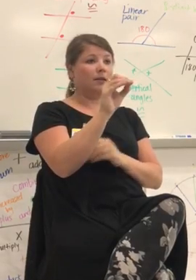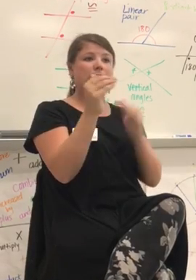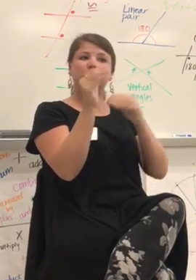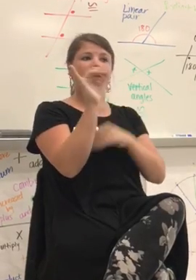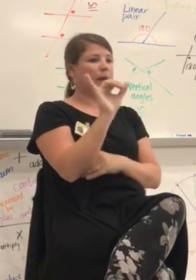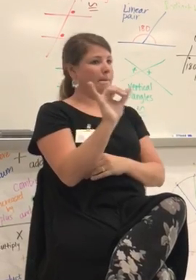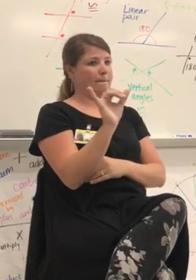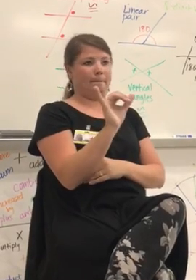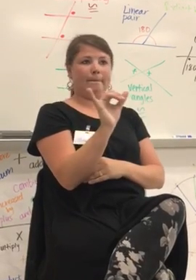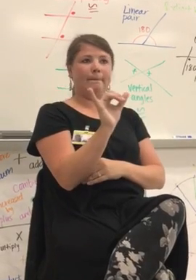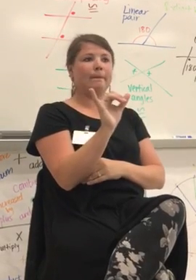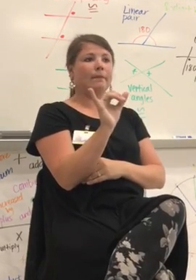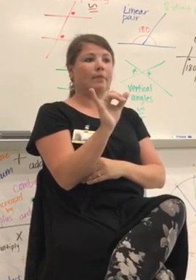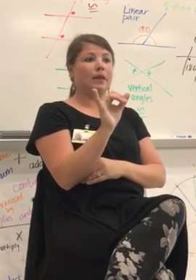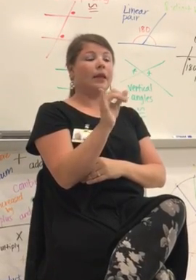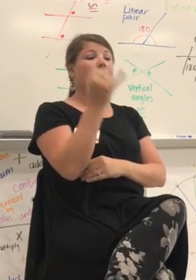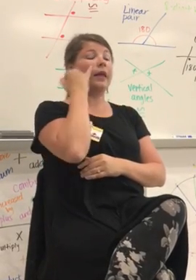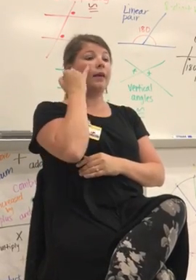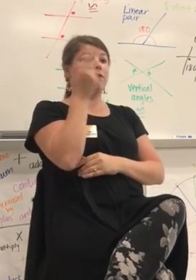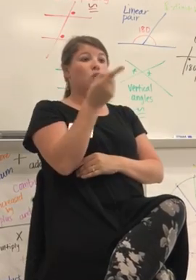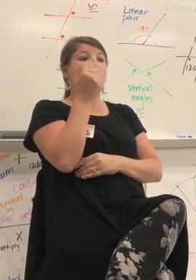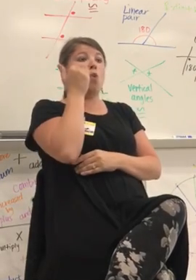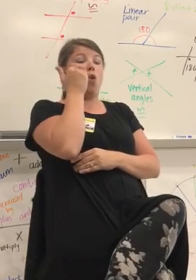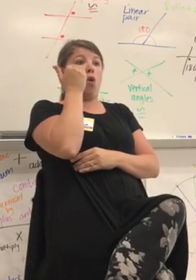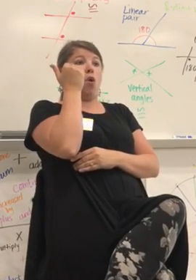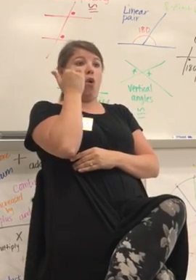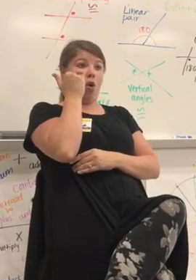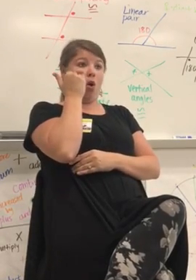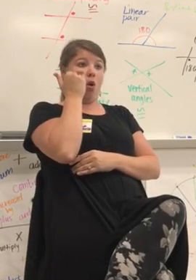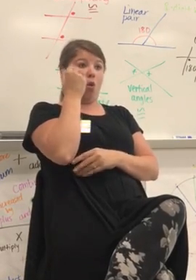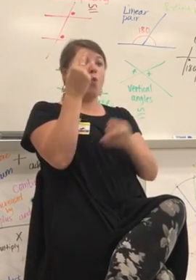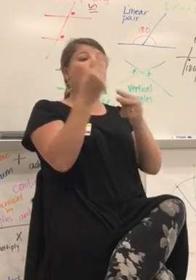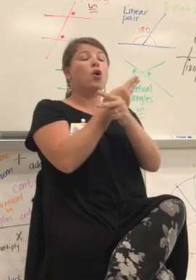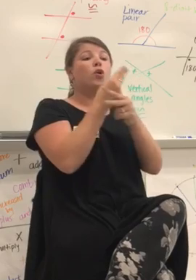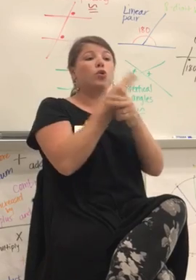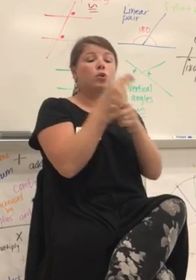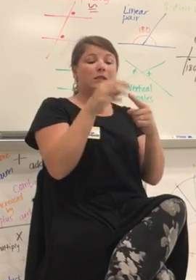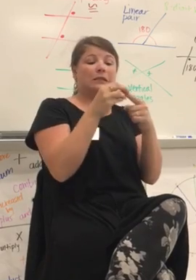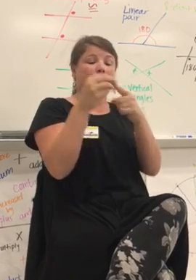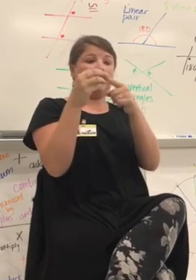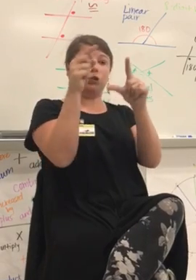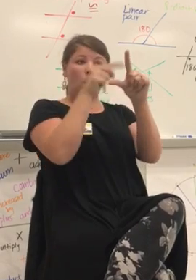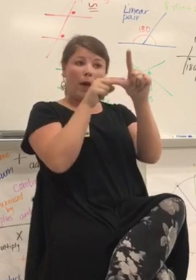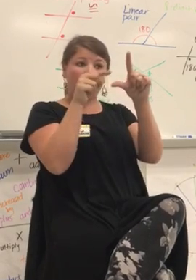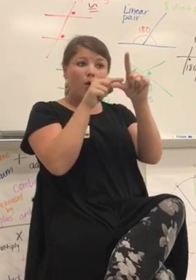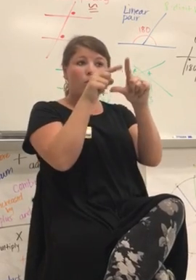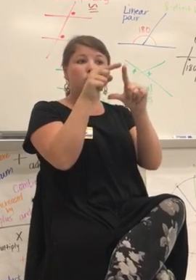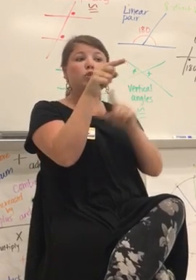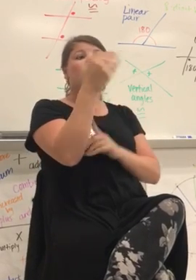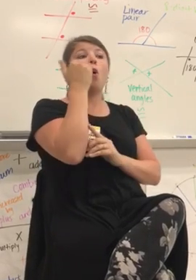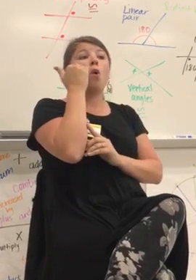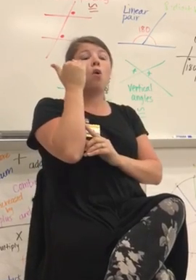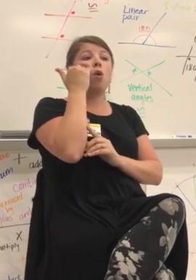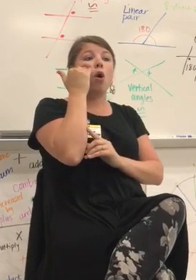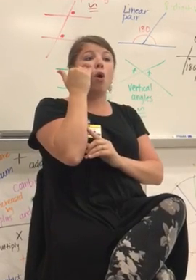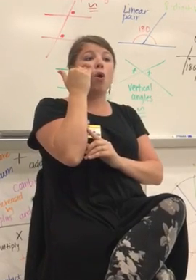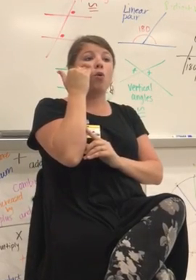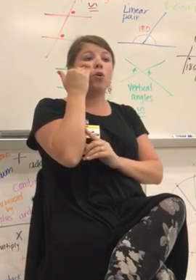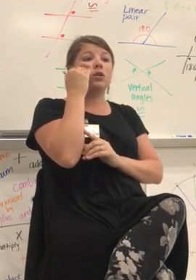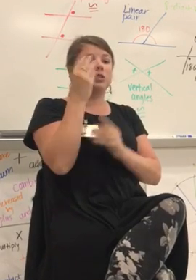go from what you know, use the special angles that you know to get to what you don't know. Okay, which is